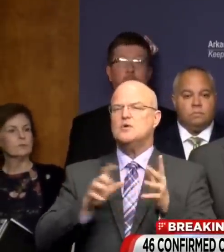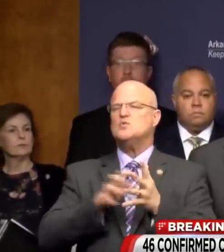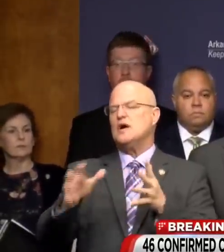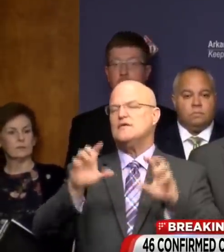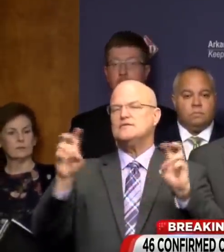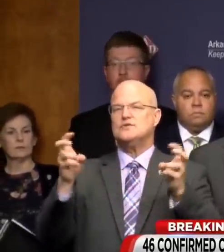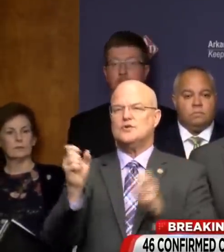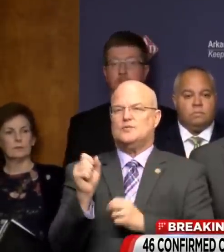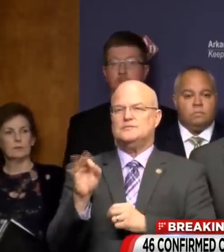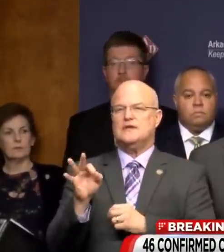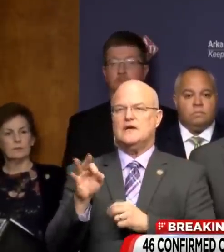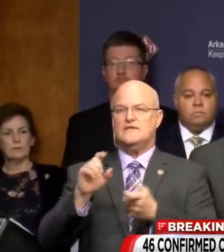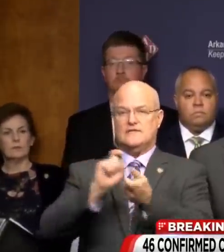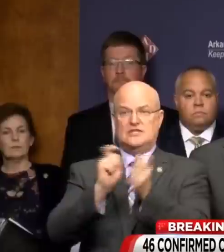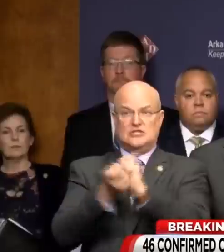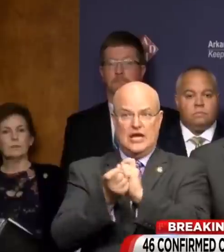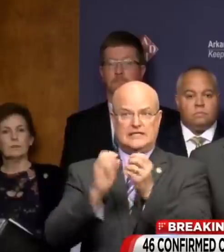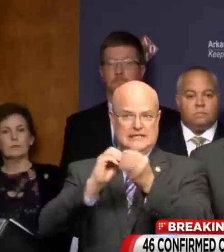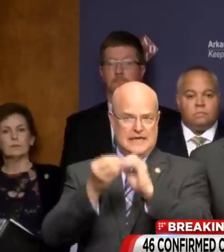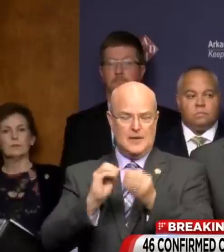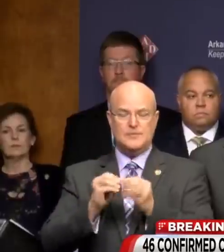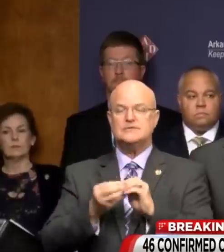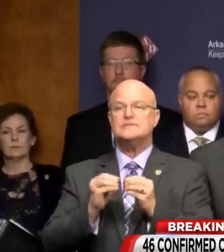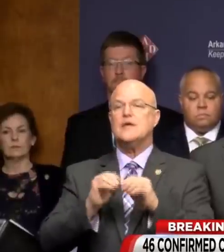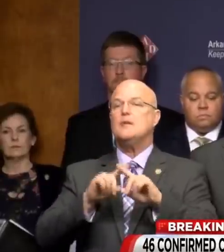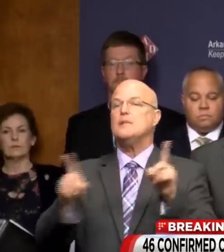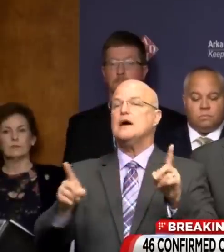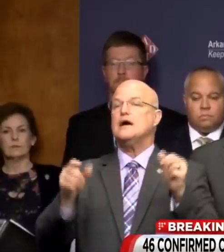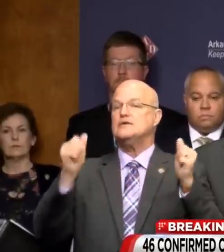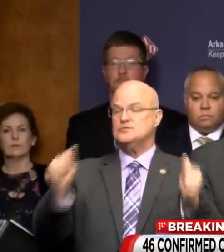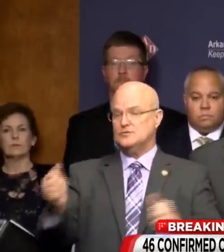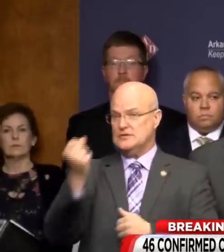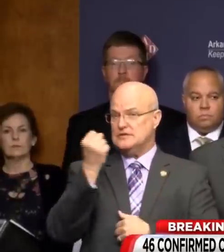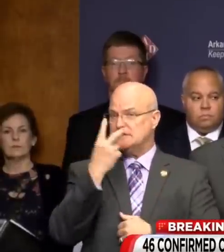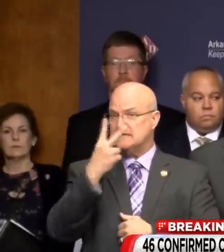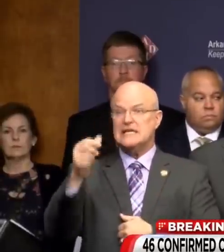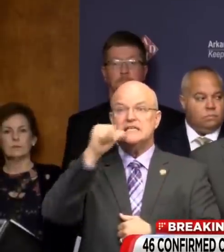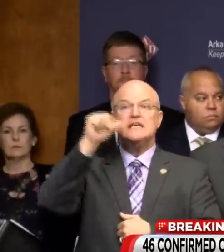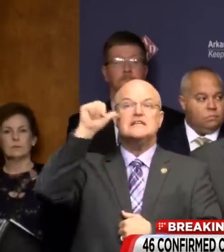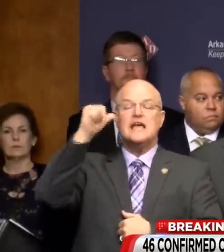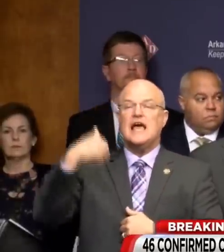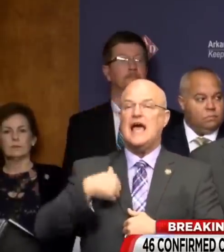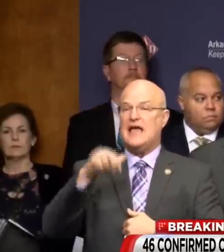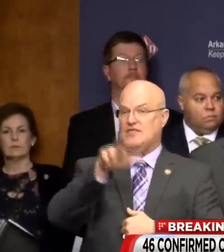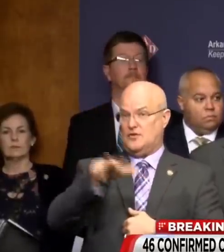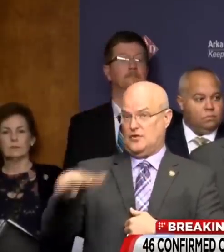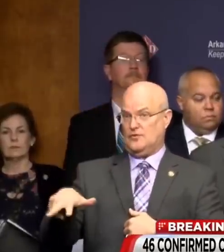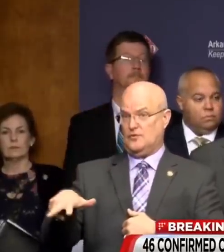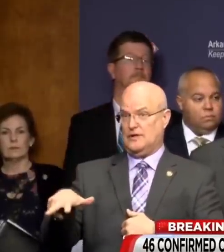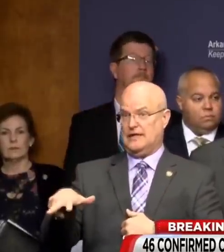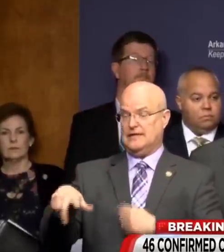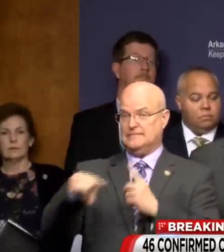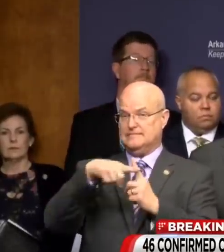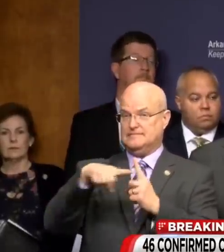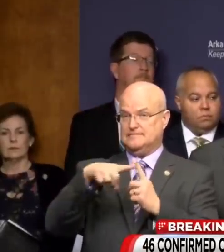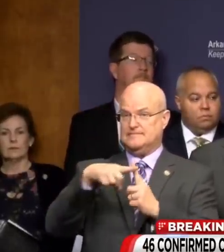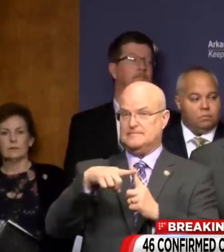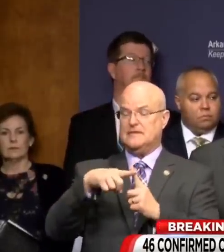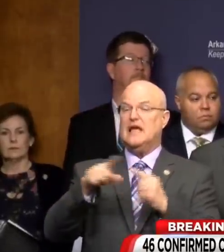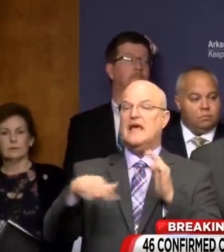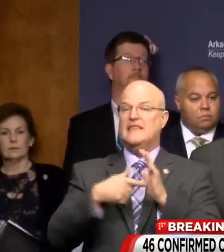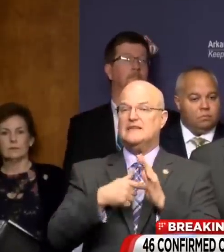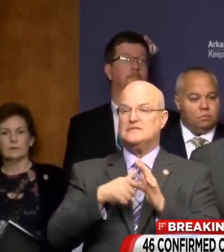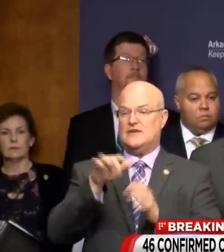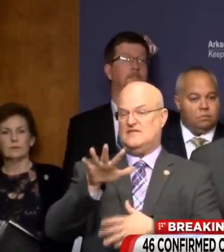in terms of the changing numbers. But as you can see, yesterday we had 33, and this chart was